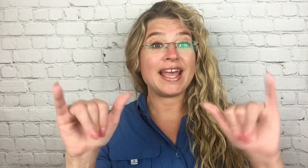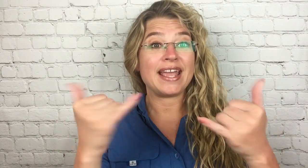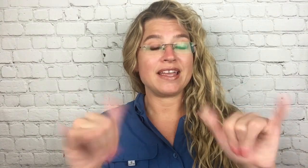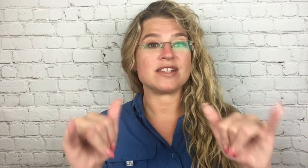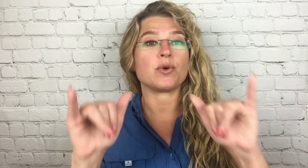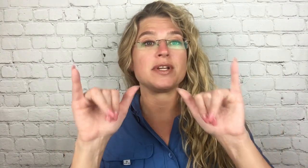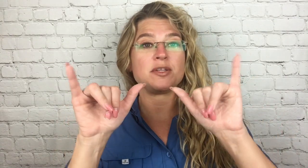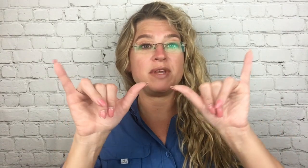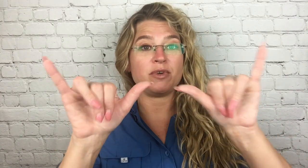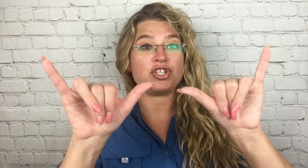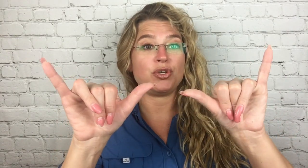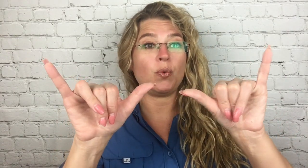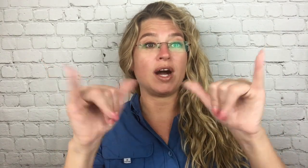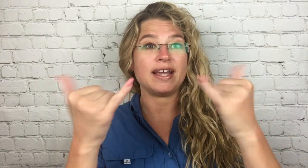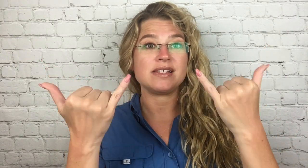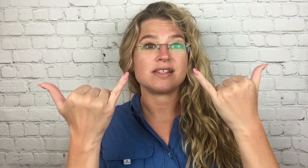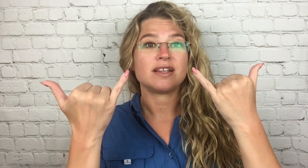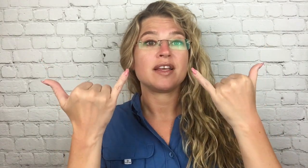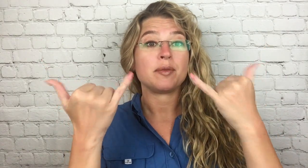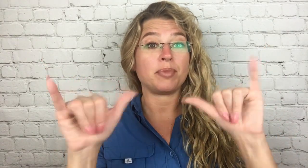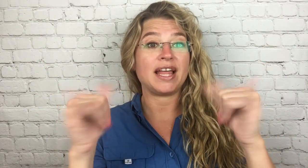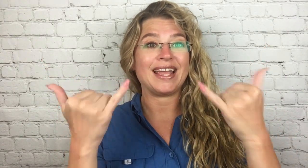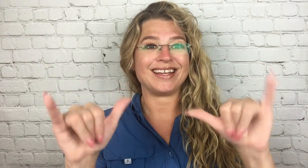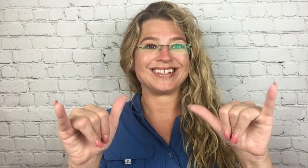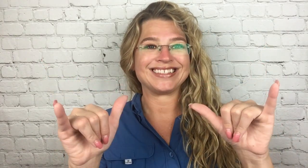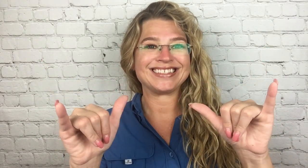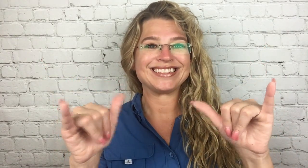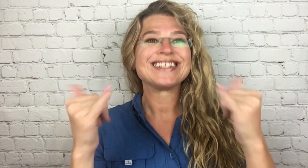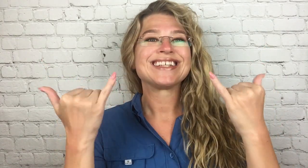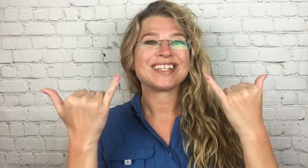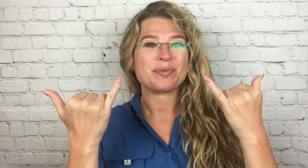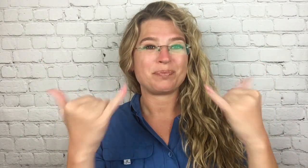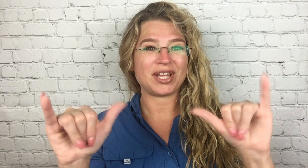Play is going to be with two Y's, play, play.